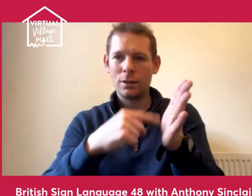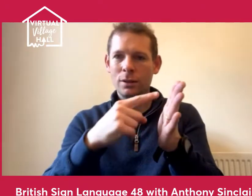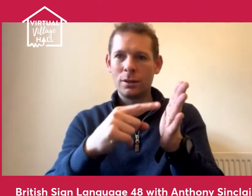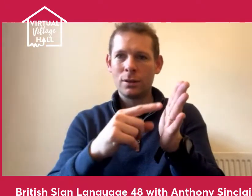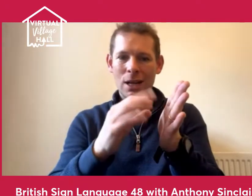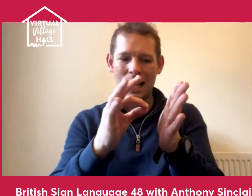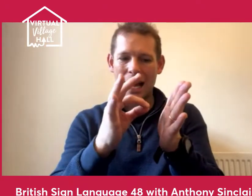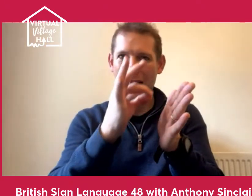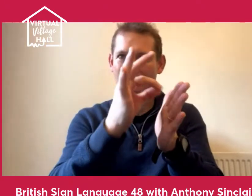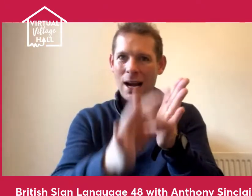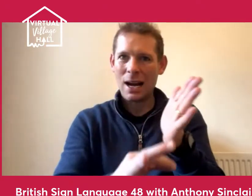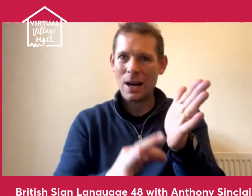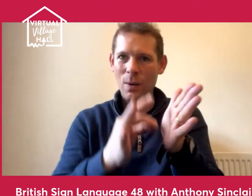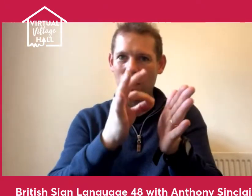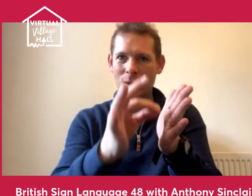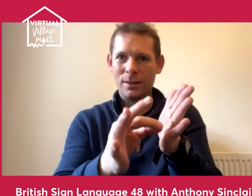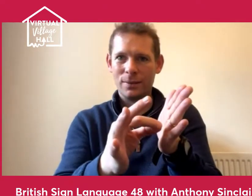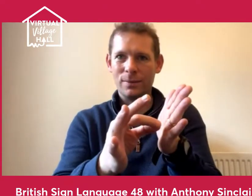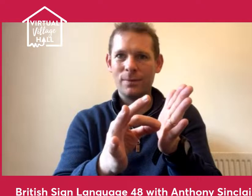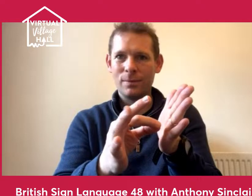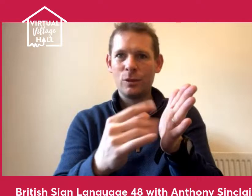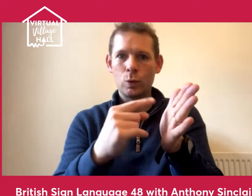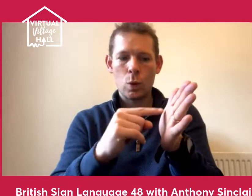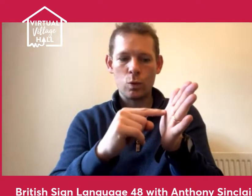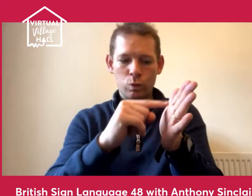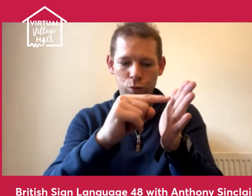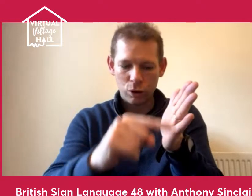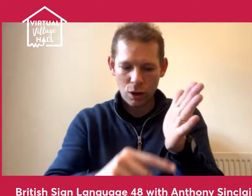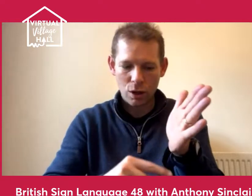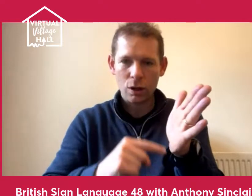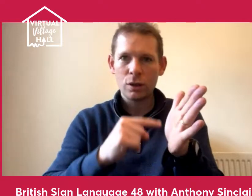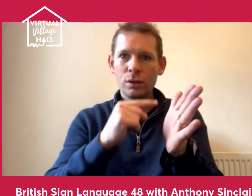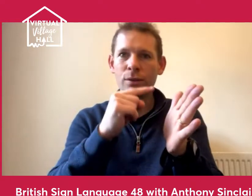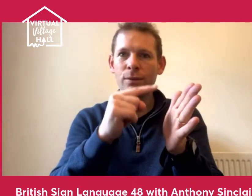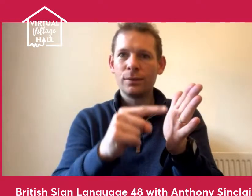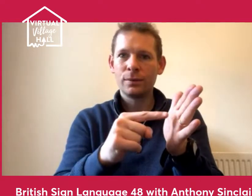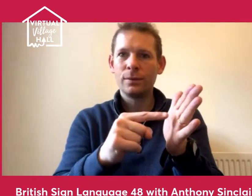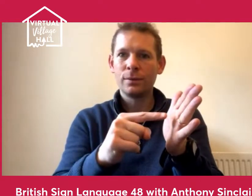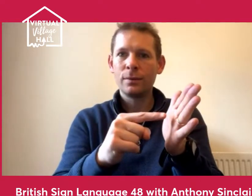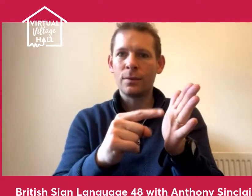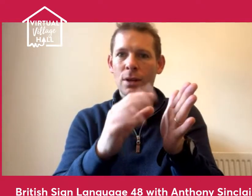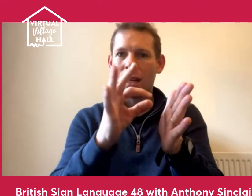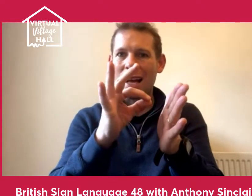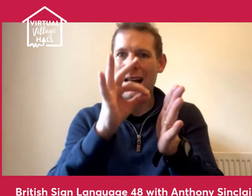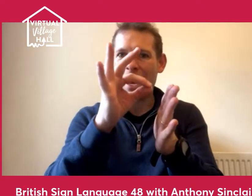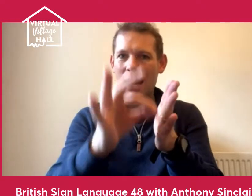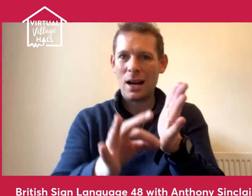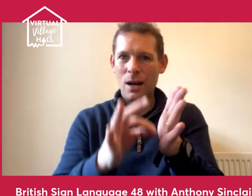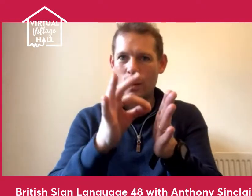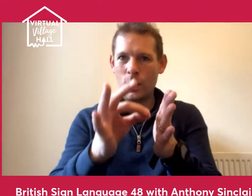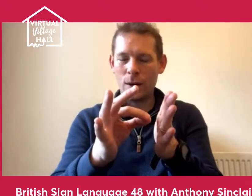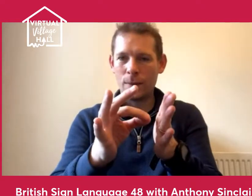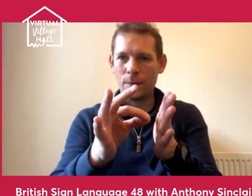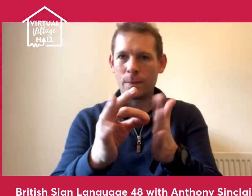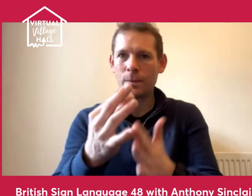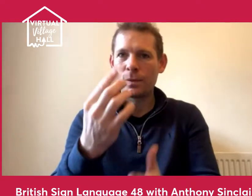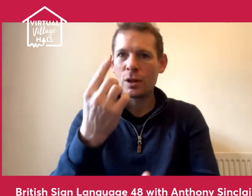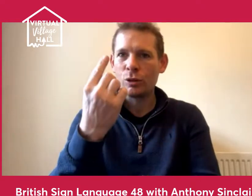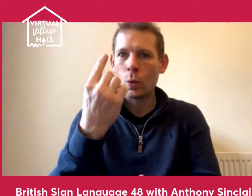is your clock face, and this is the hands of the clock moving around the clock face. So that's a sign for